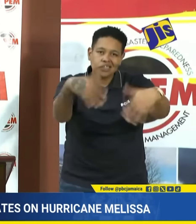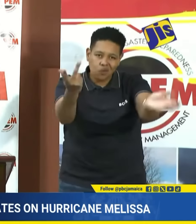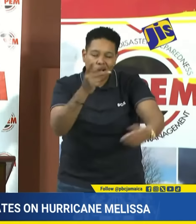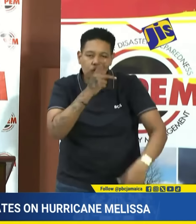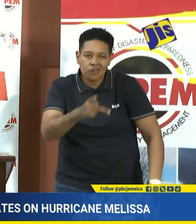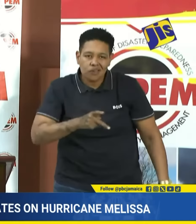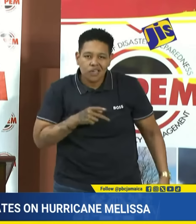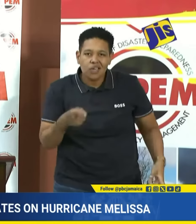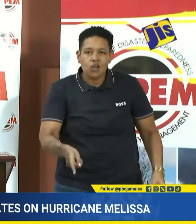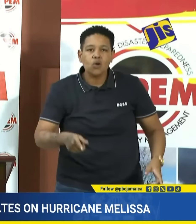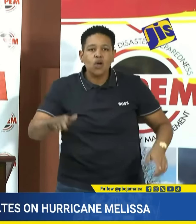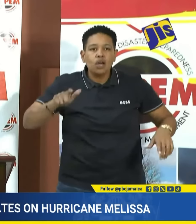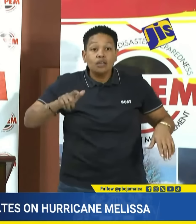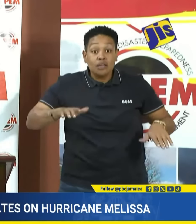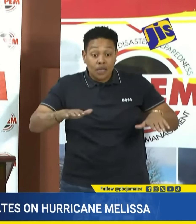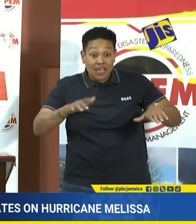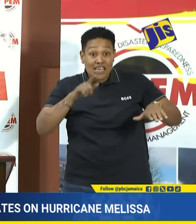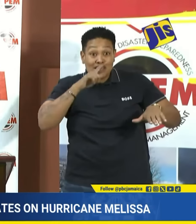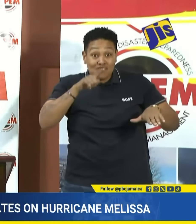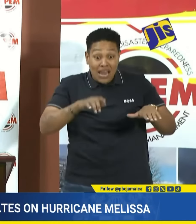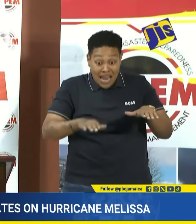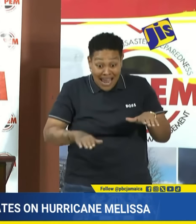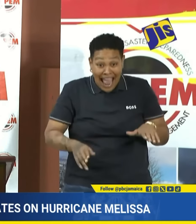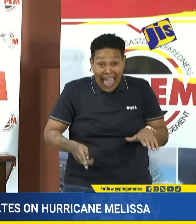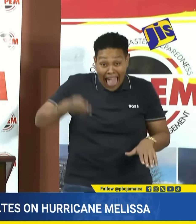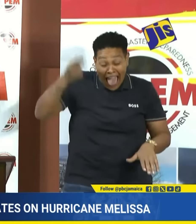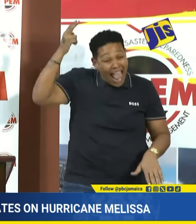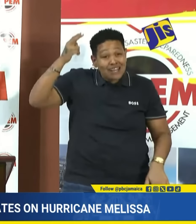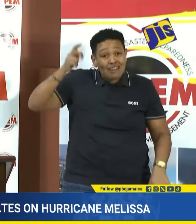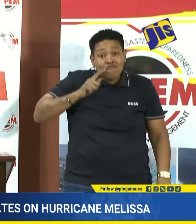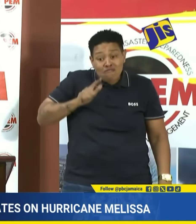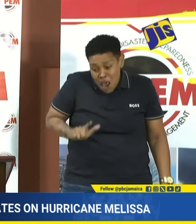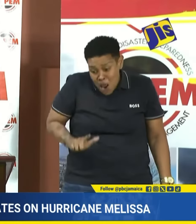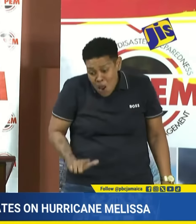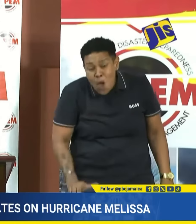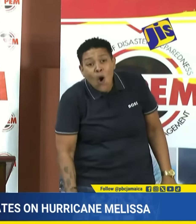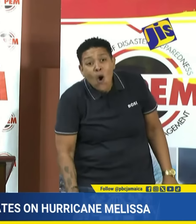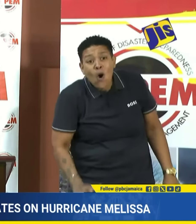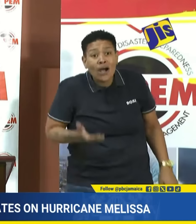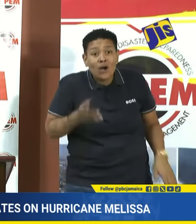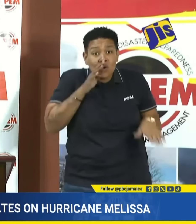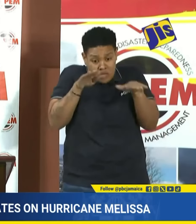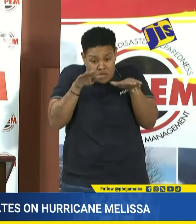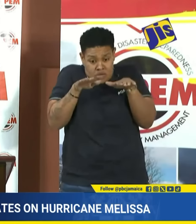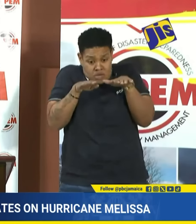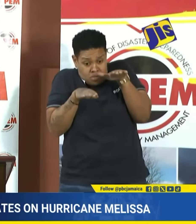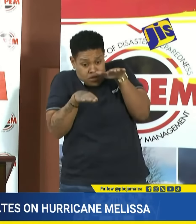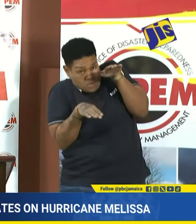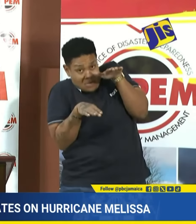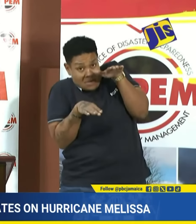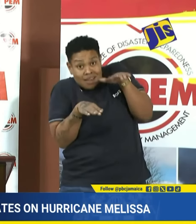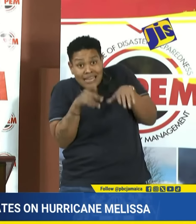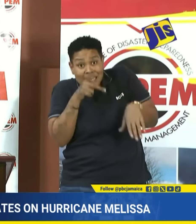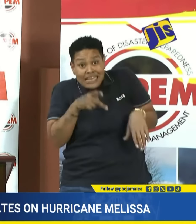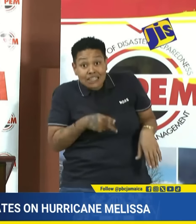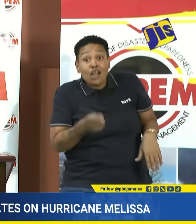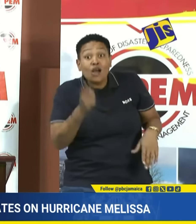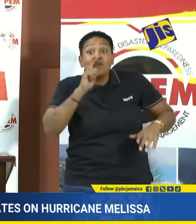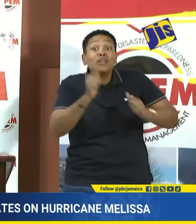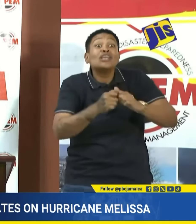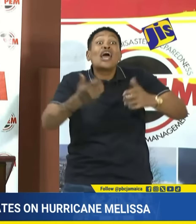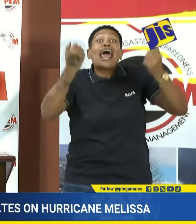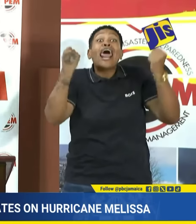Kingston is low, extremely low. So there's no denying that with